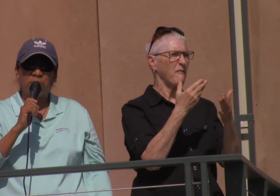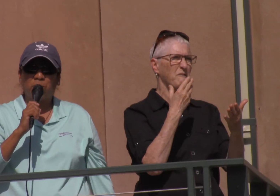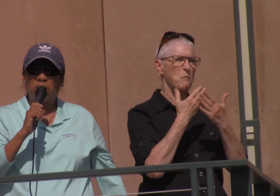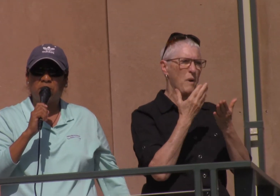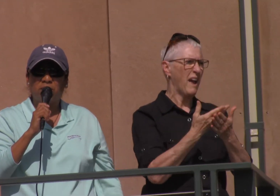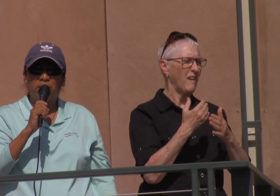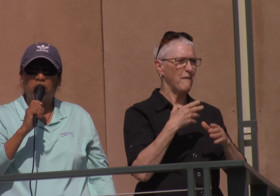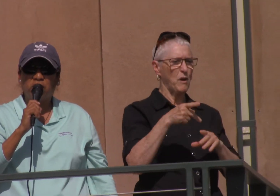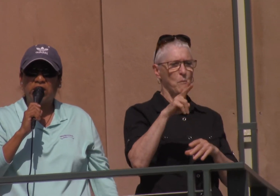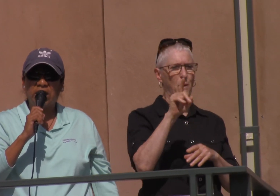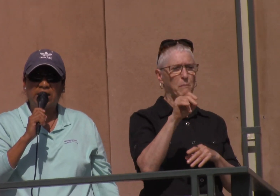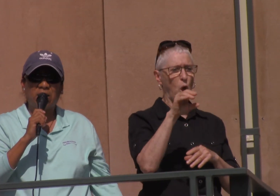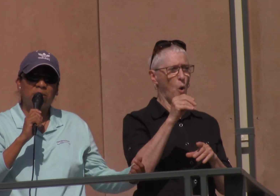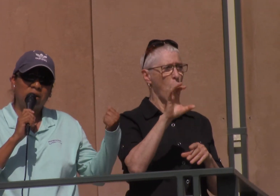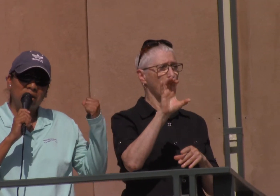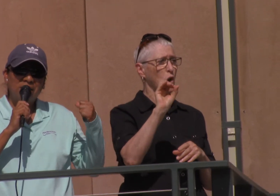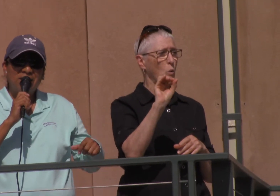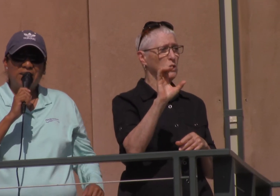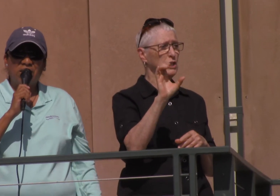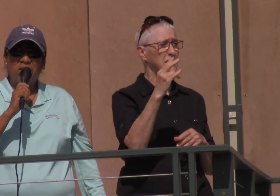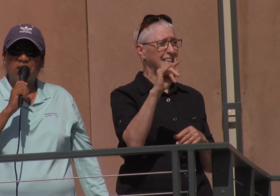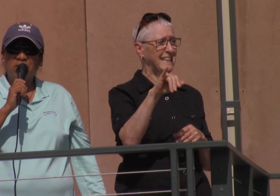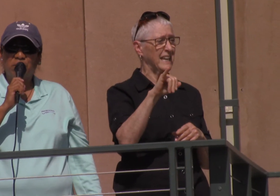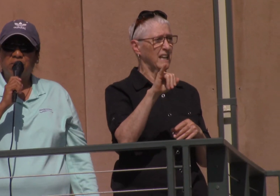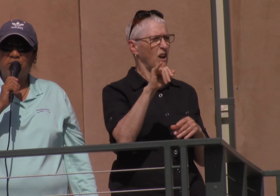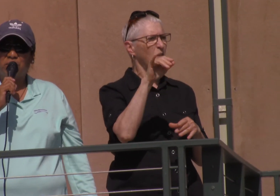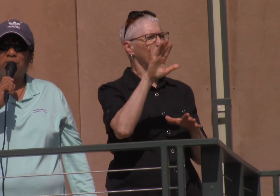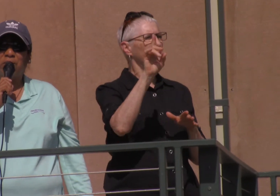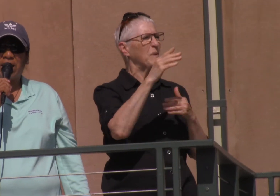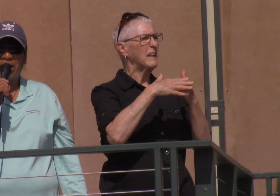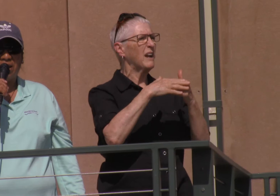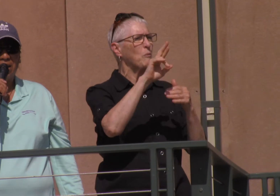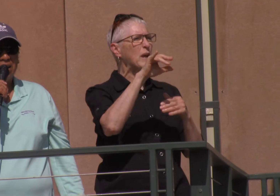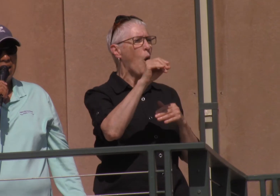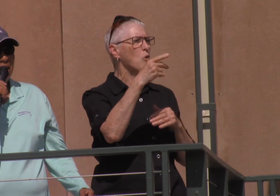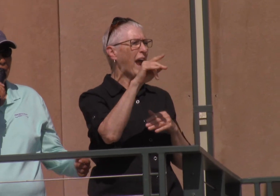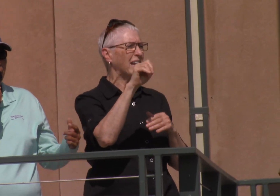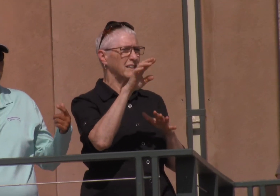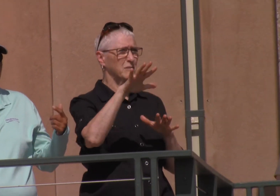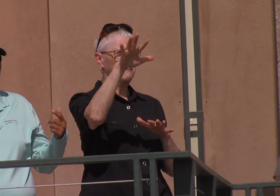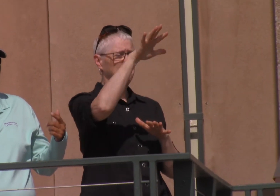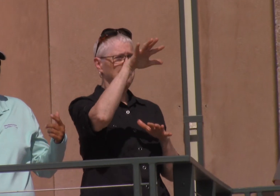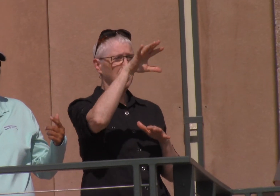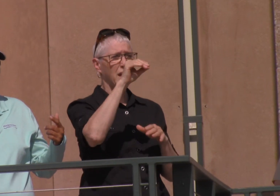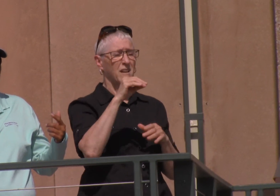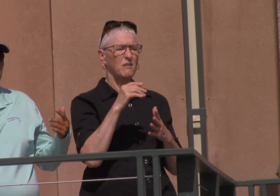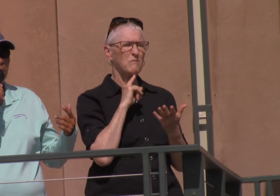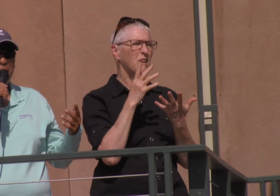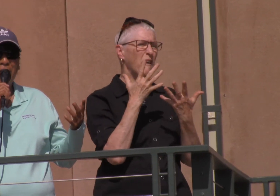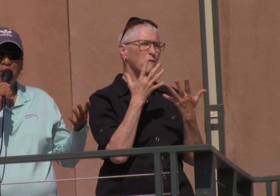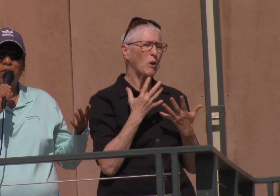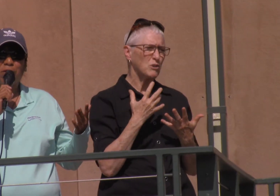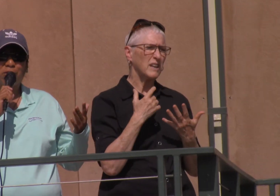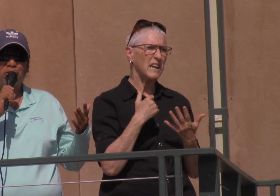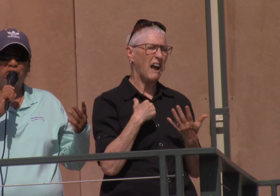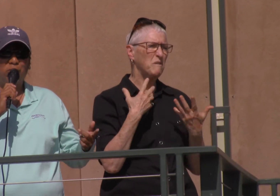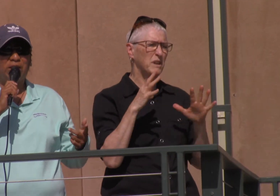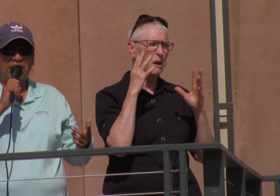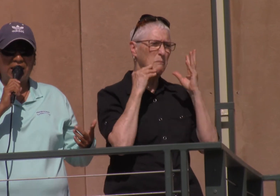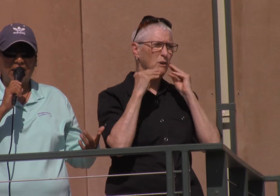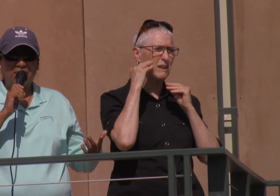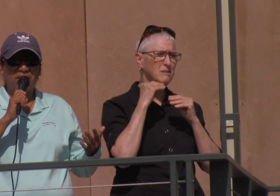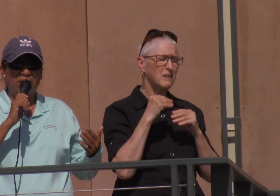come from the Pueblo of Cochiti, down along the Rio Grande. And unfortunately, I've had over